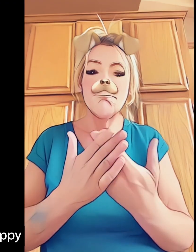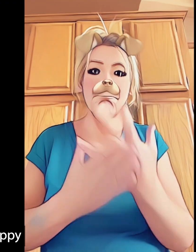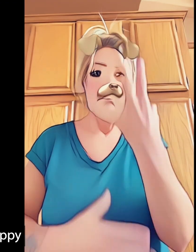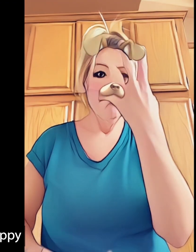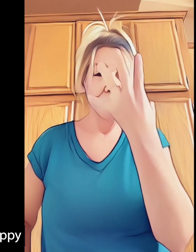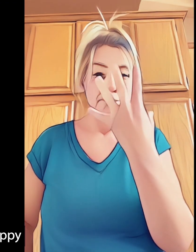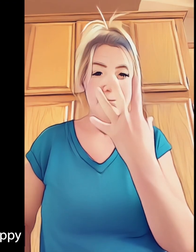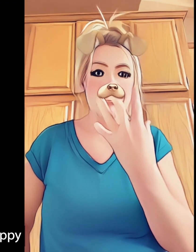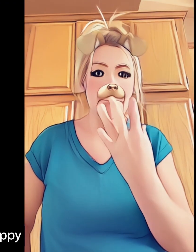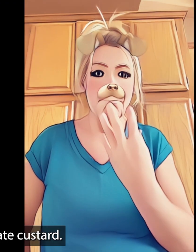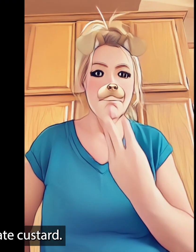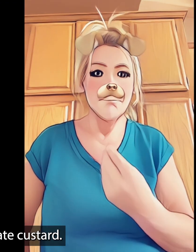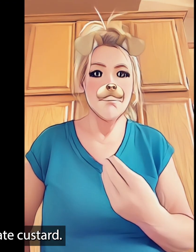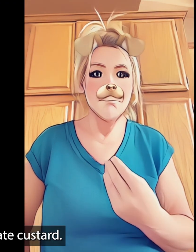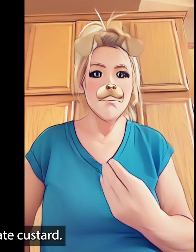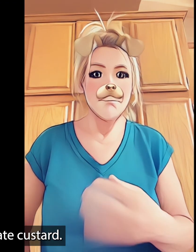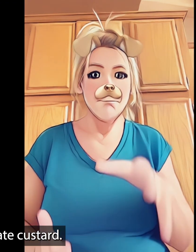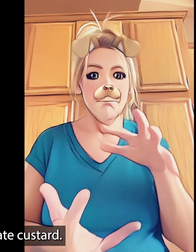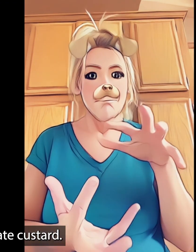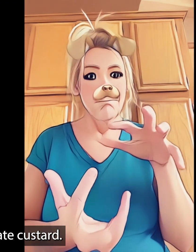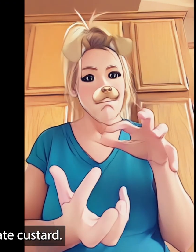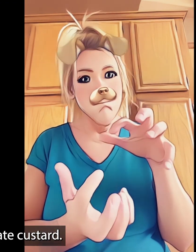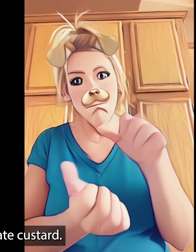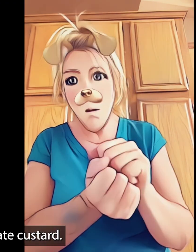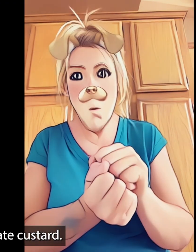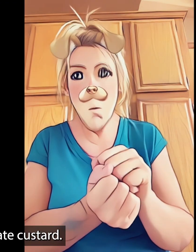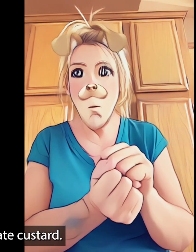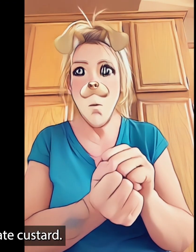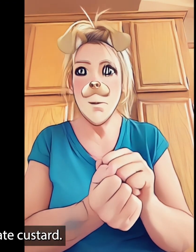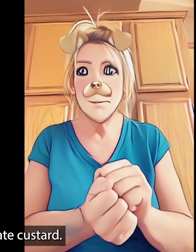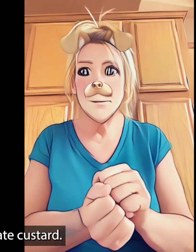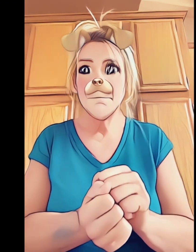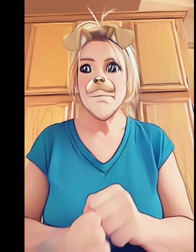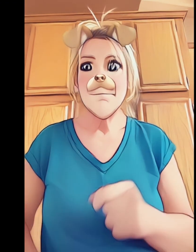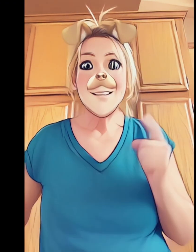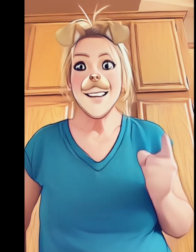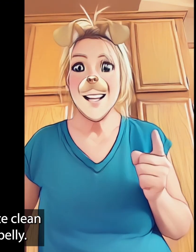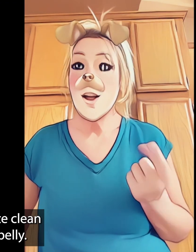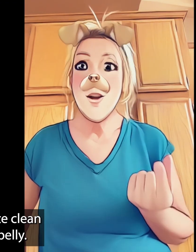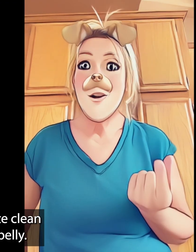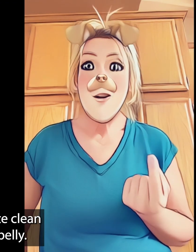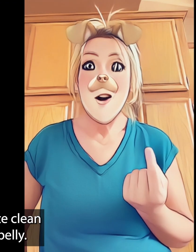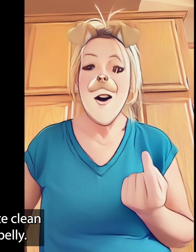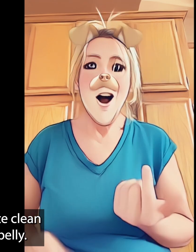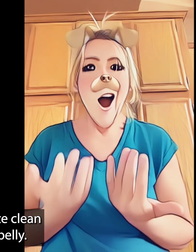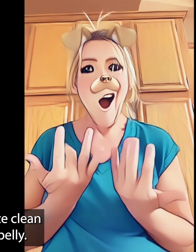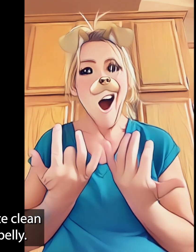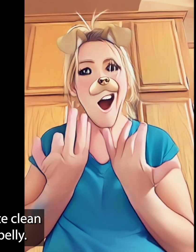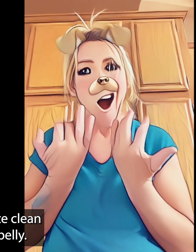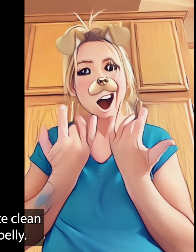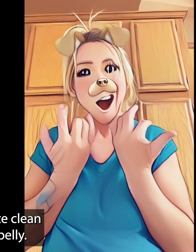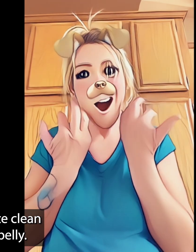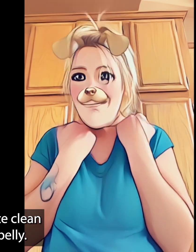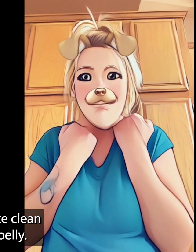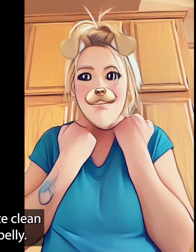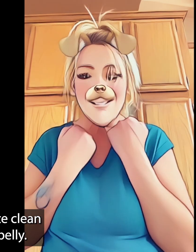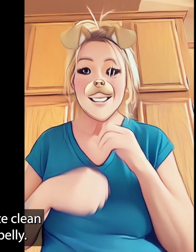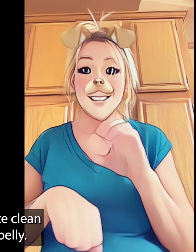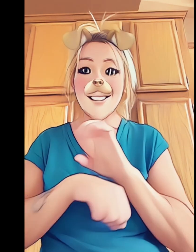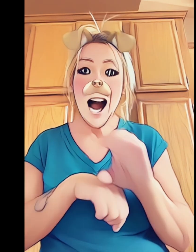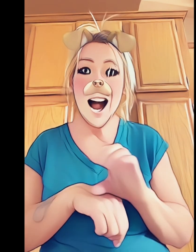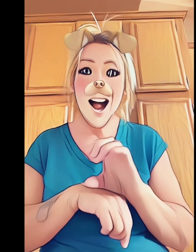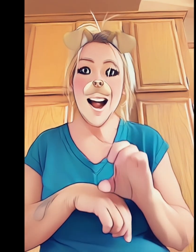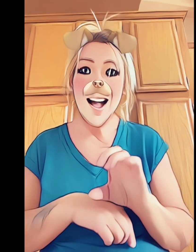the poky puppy ate up all the chocolate custard. He licked the plate clean and had a big